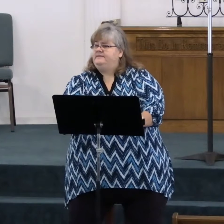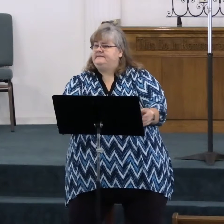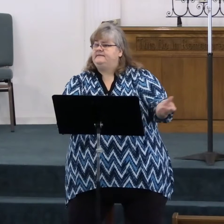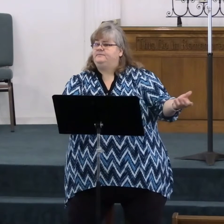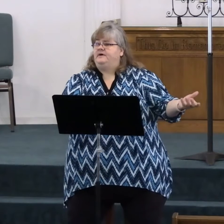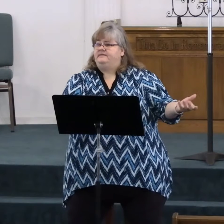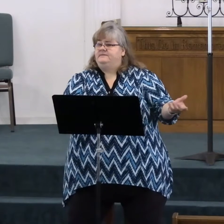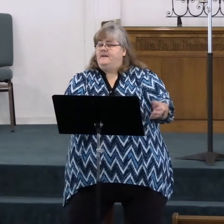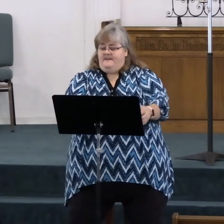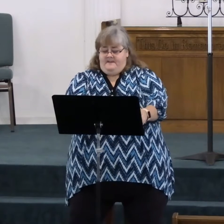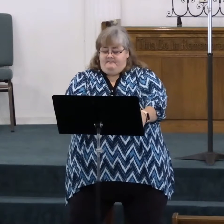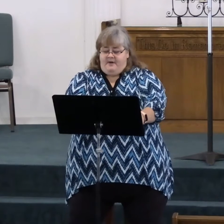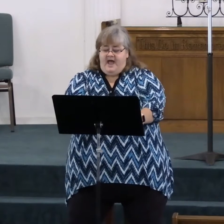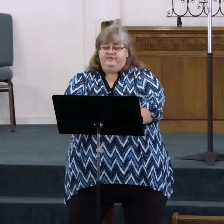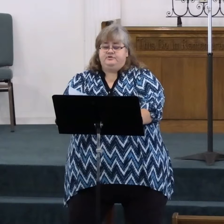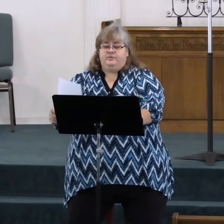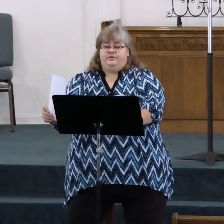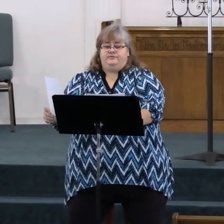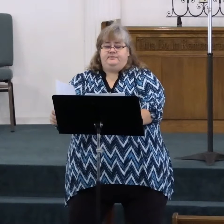it says what? Buy the truth.